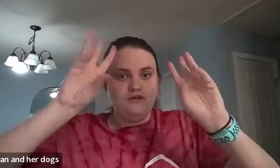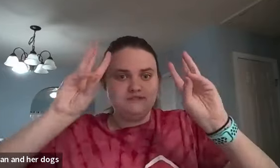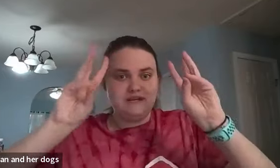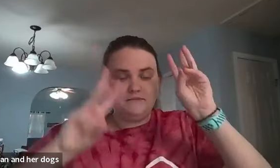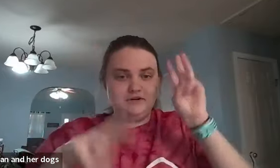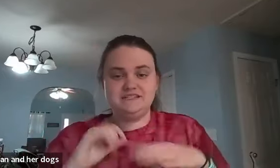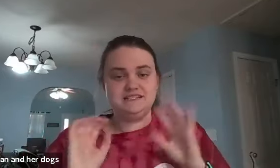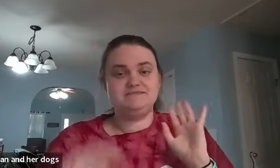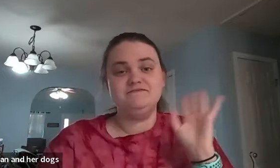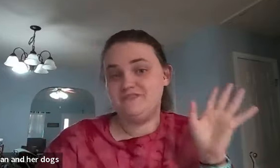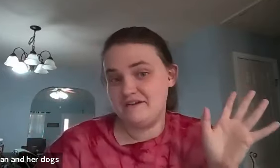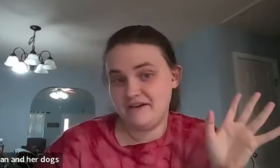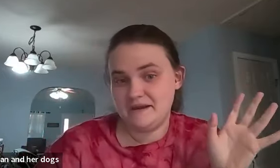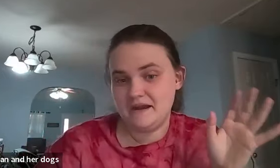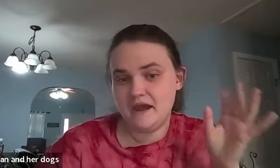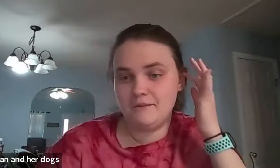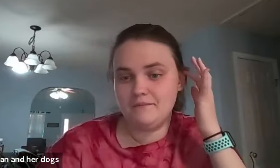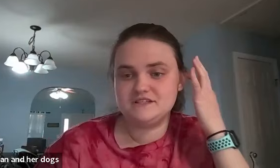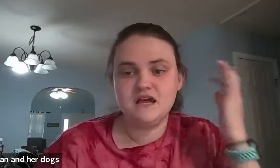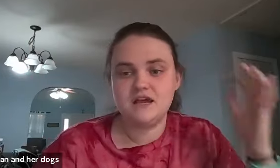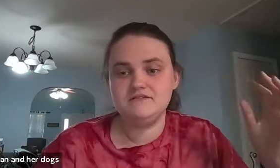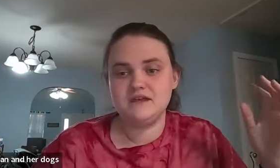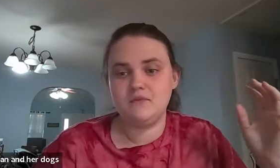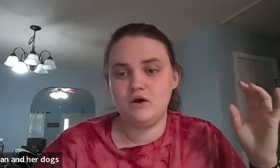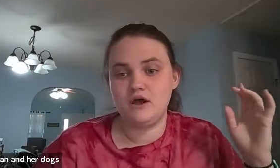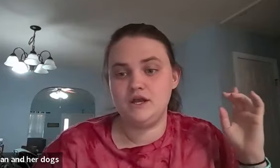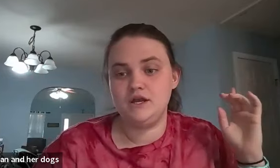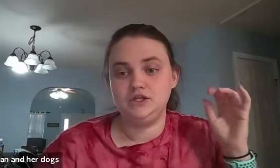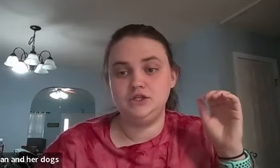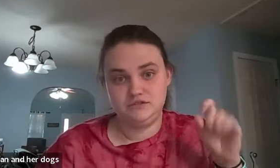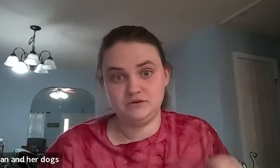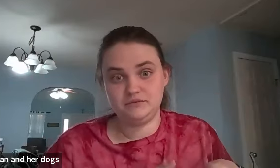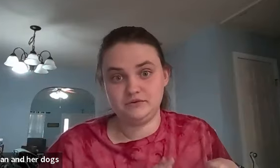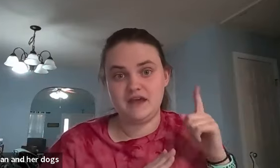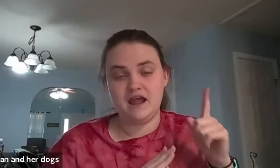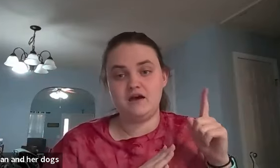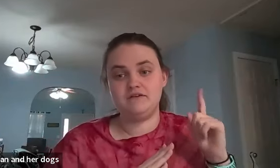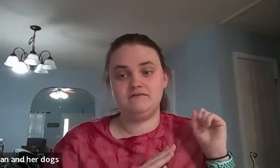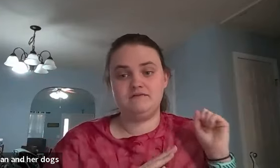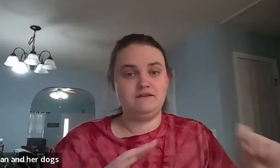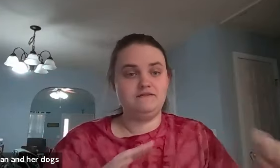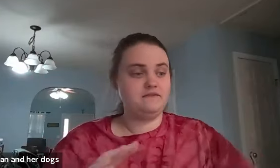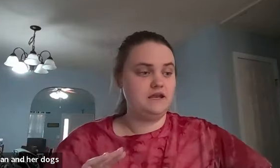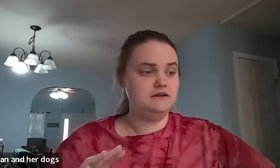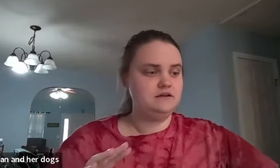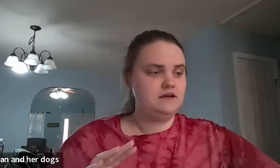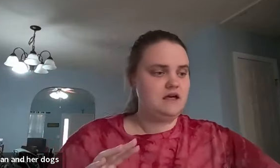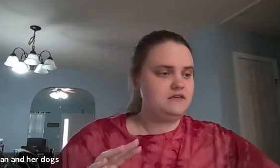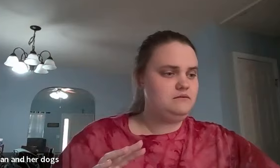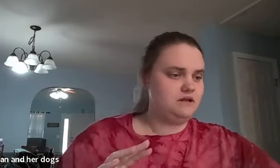those numbers. It's very fun. There's a ton of them on YouTube that have a very fun,